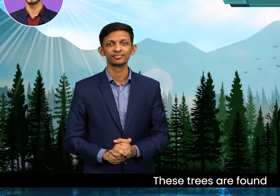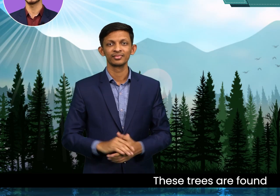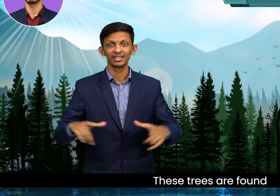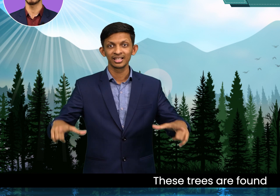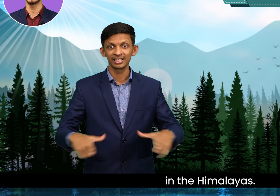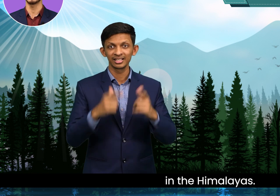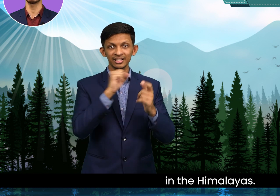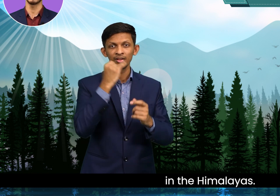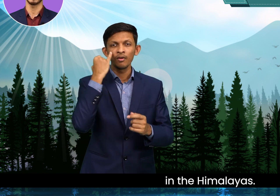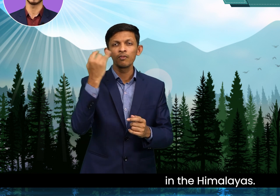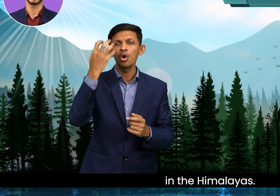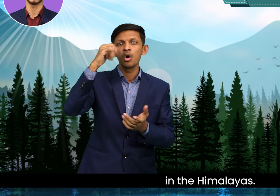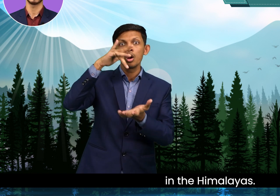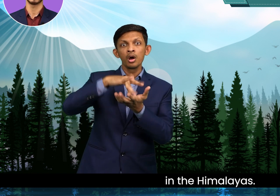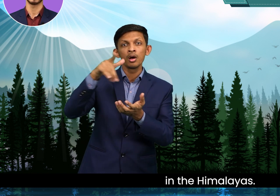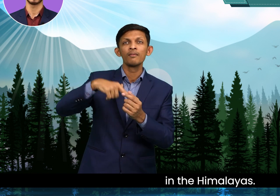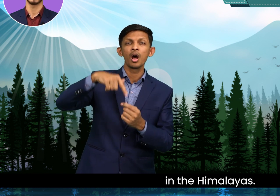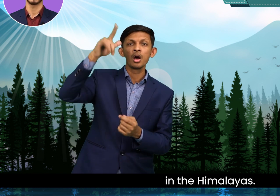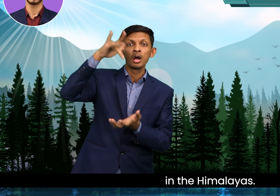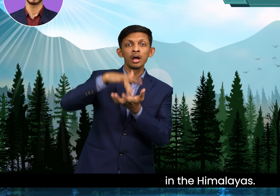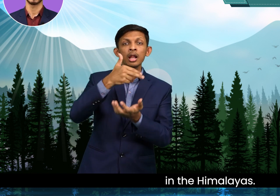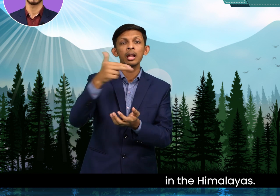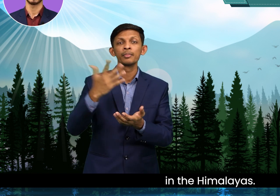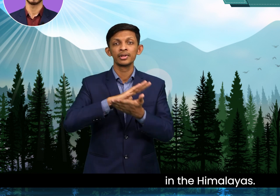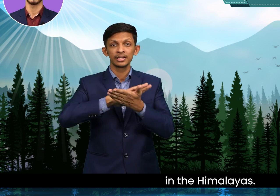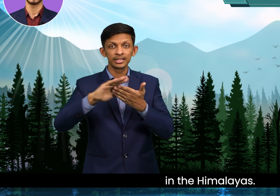These trees are found in the Himalayas.